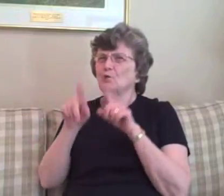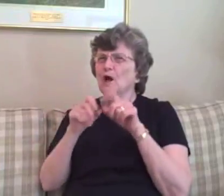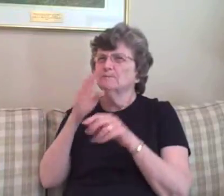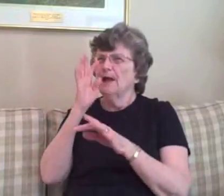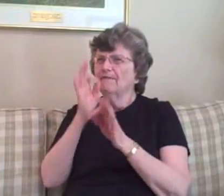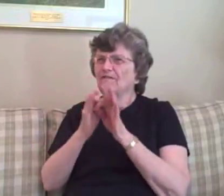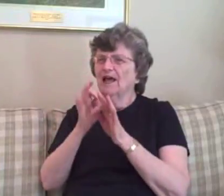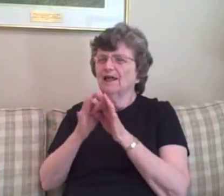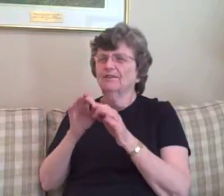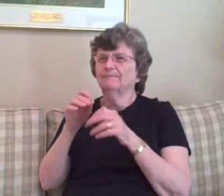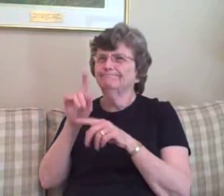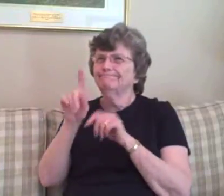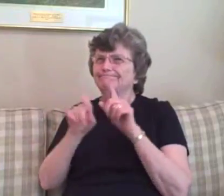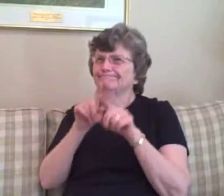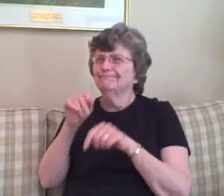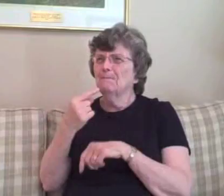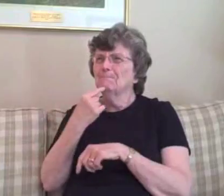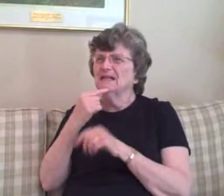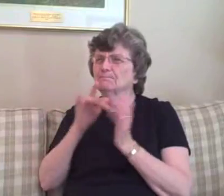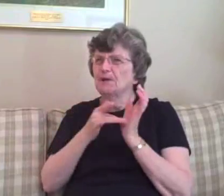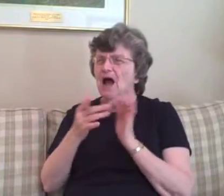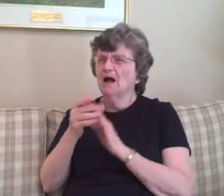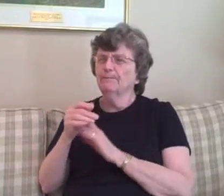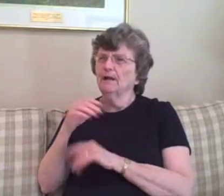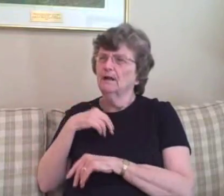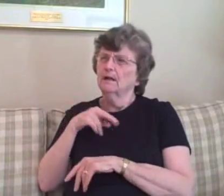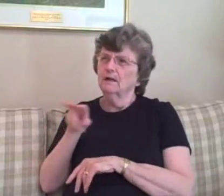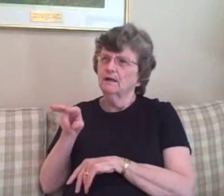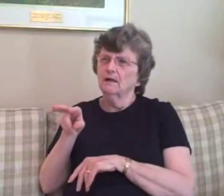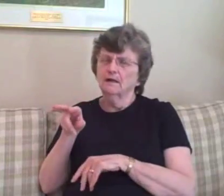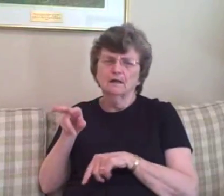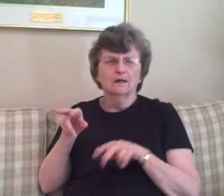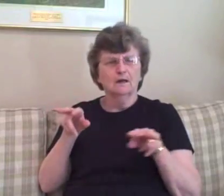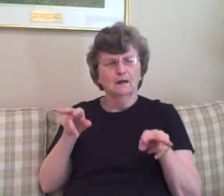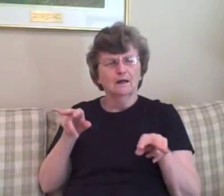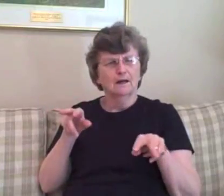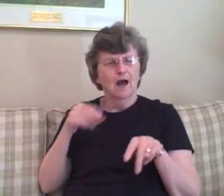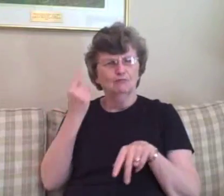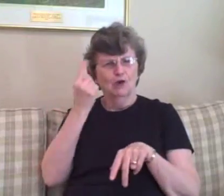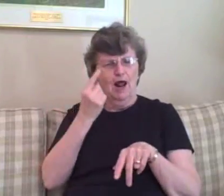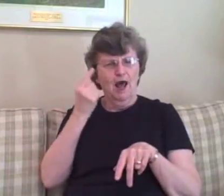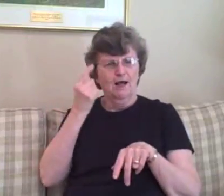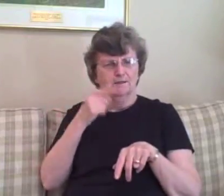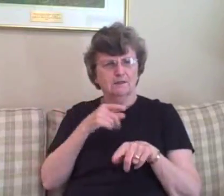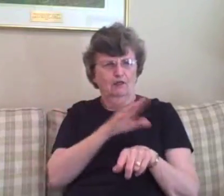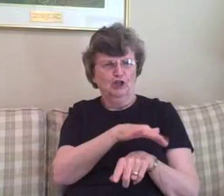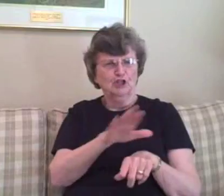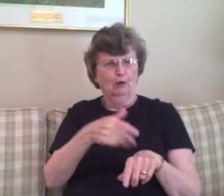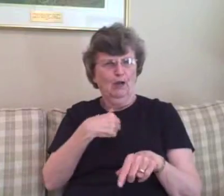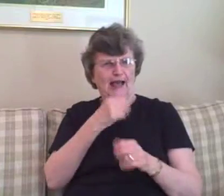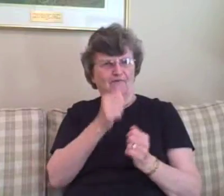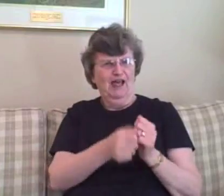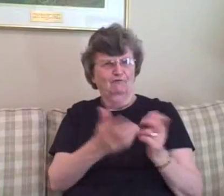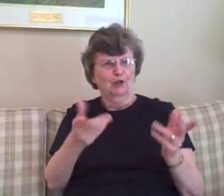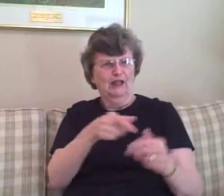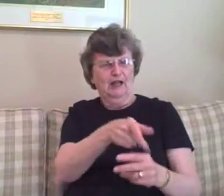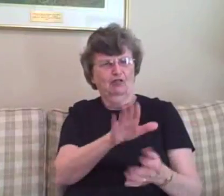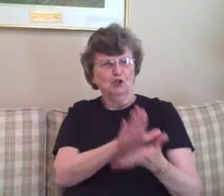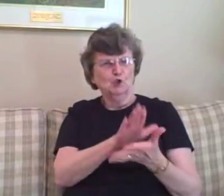to me and ask me a lot of questions about faith and about the Bible, and I realized that these